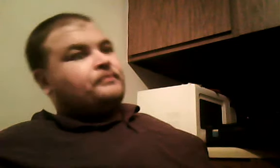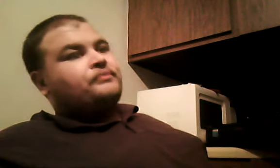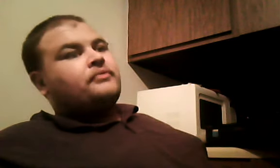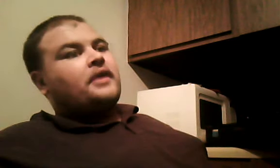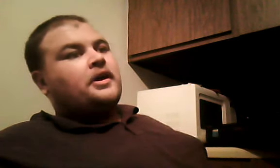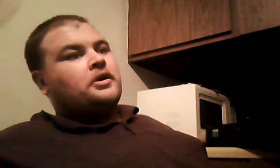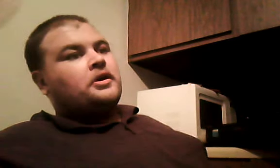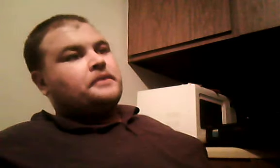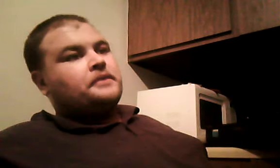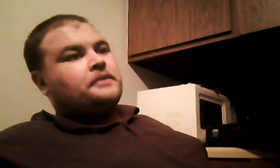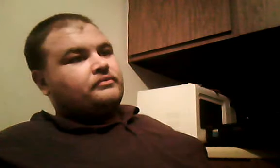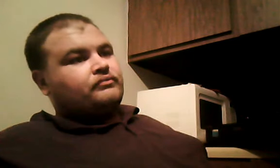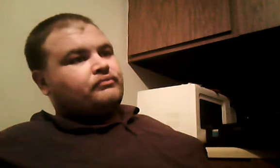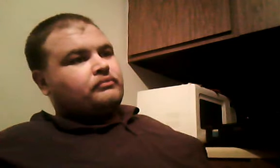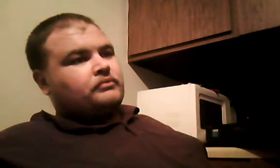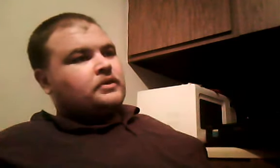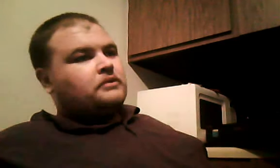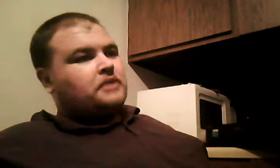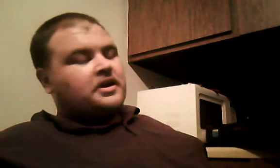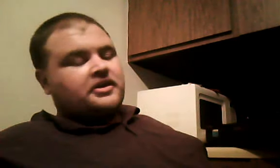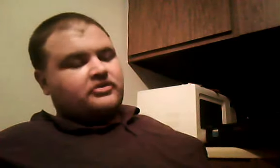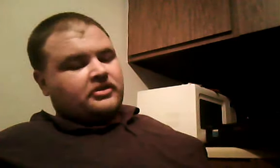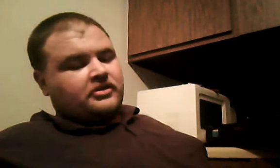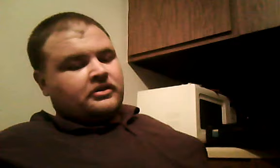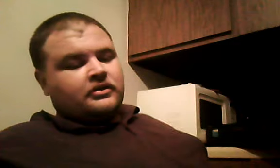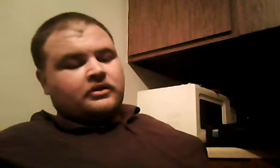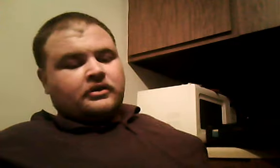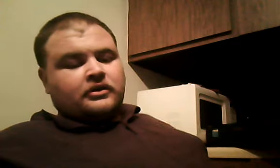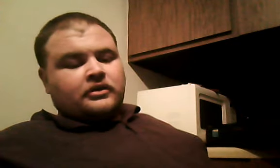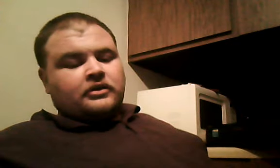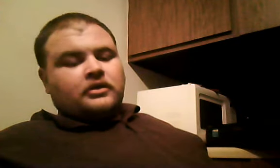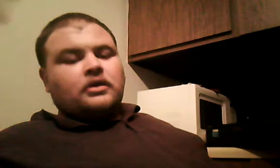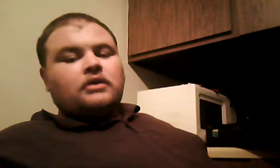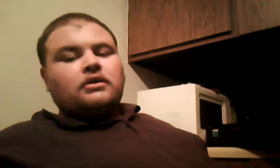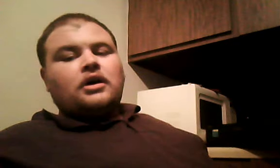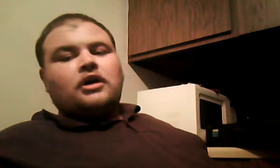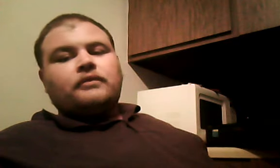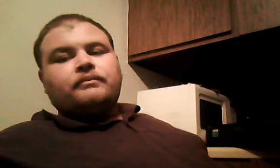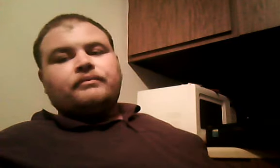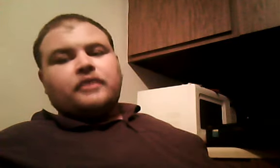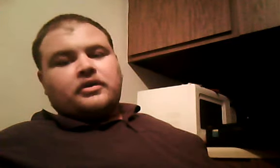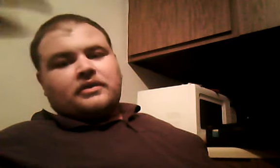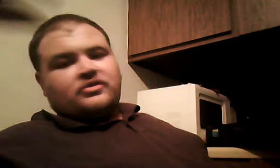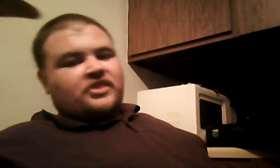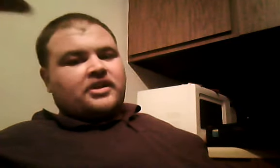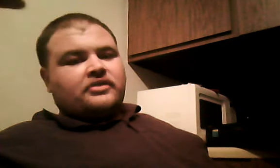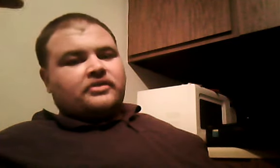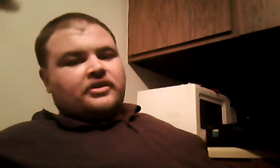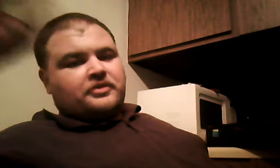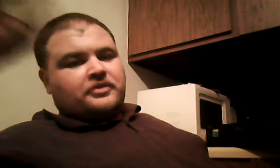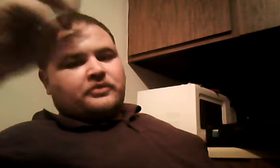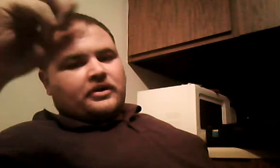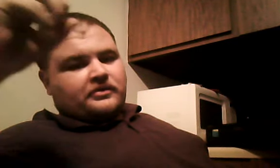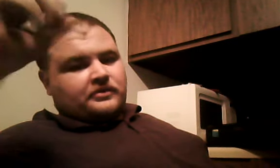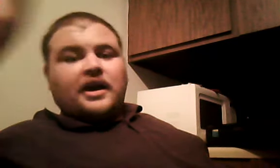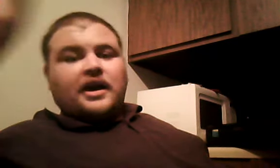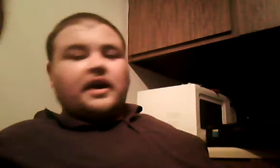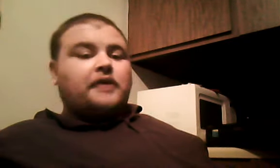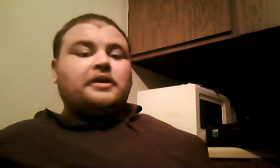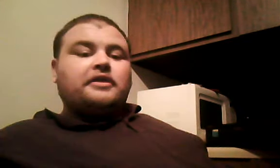and, um, Brian Kendrick. Um, they're carrying on Janice, and then Abyss walks up to him and says, hey, I'm not here to